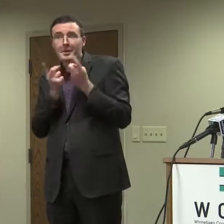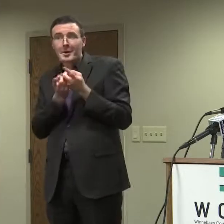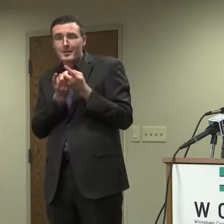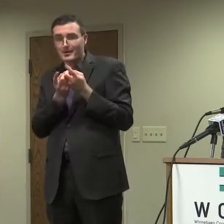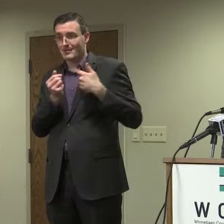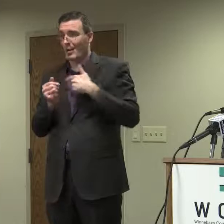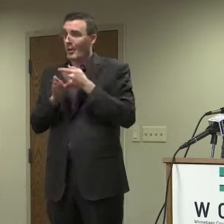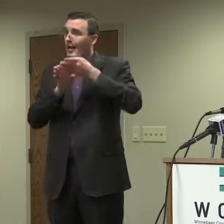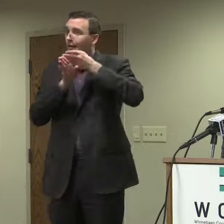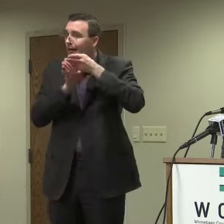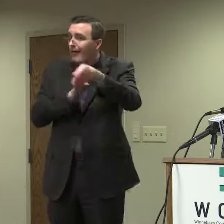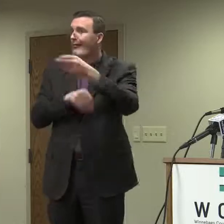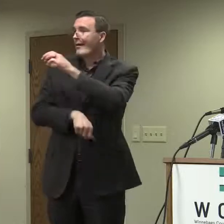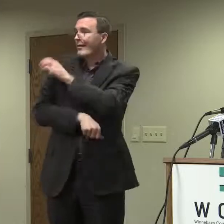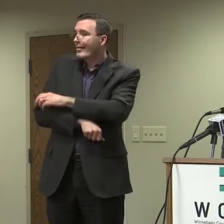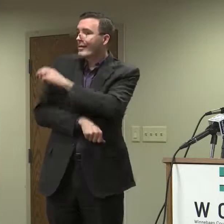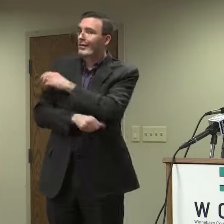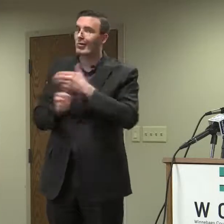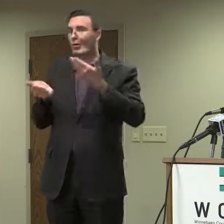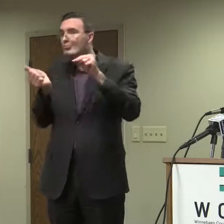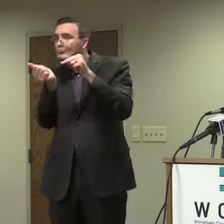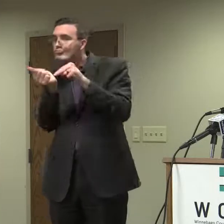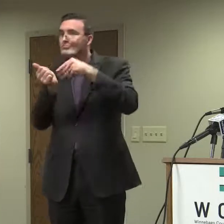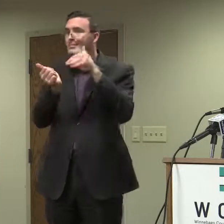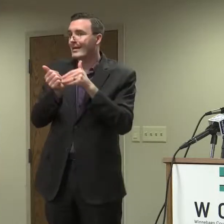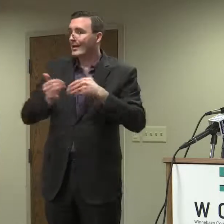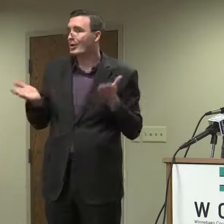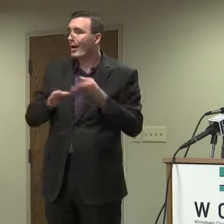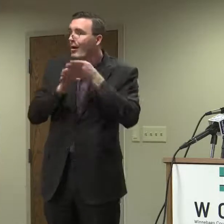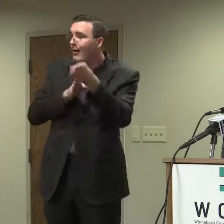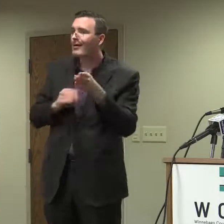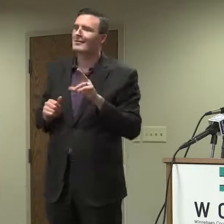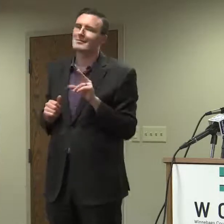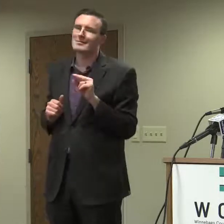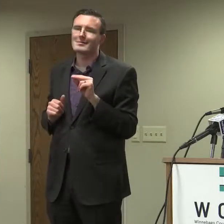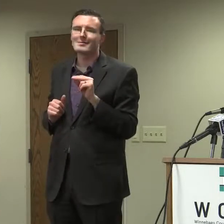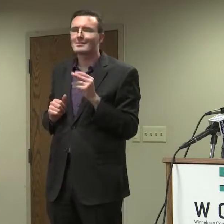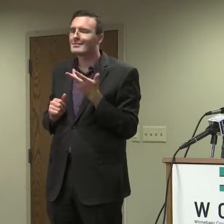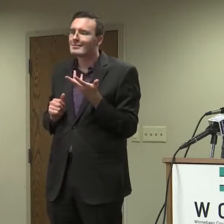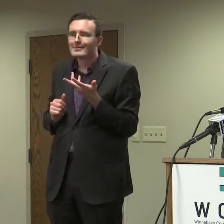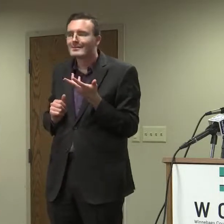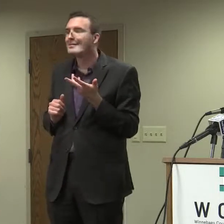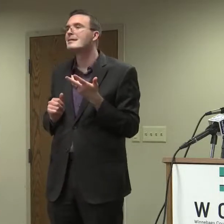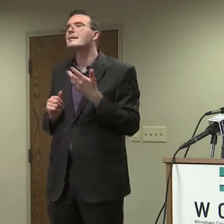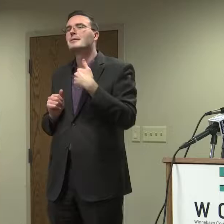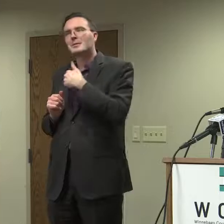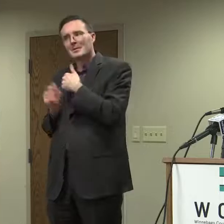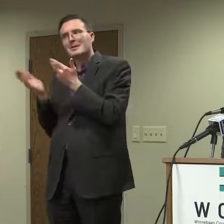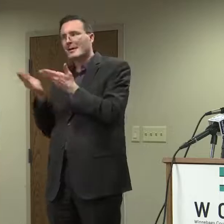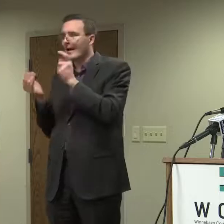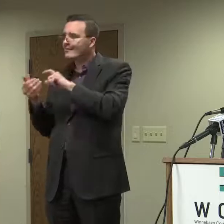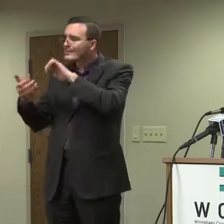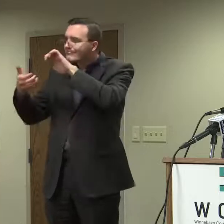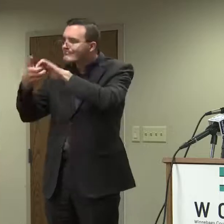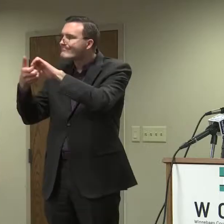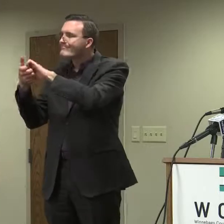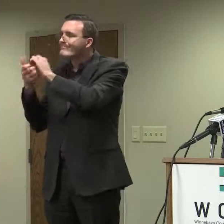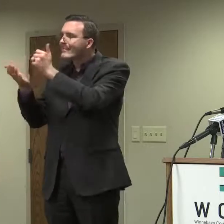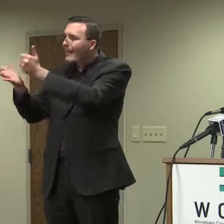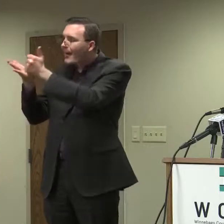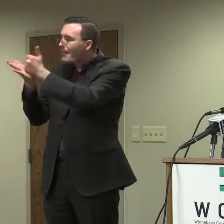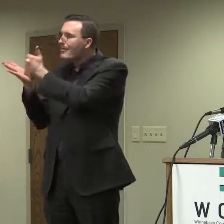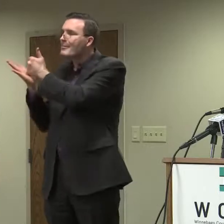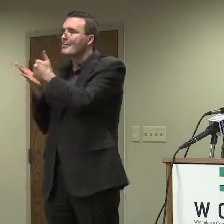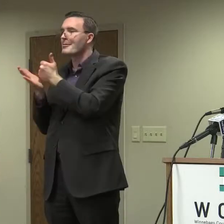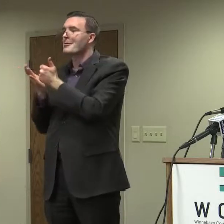in business is not clinical services, so we have to rely on them to work with us and partner with us to be able to deliver those vaccines. So